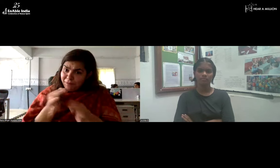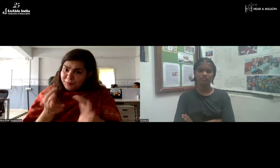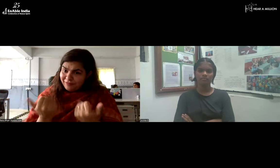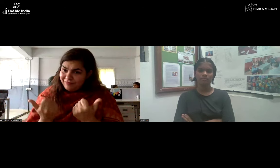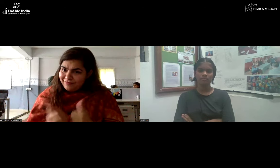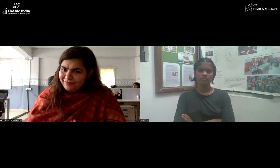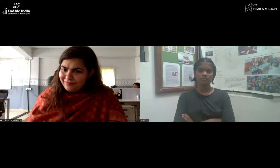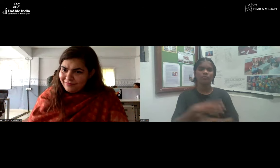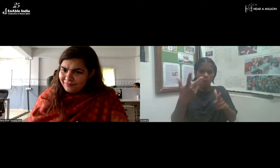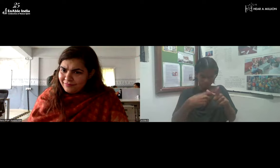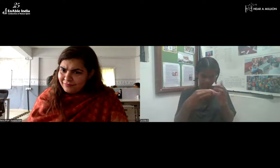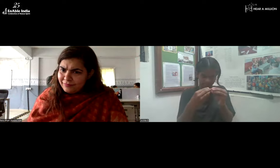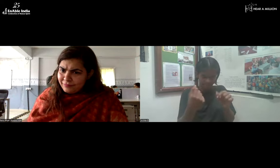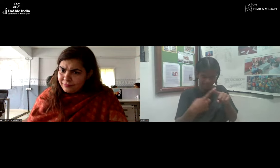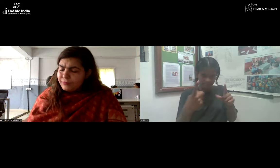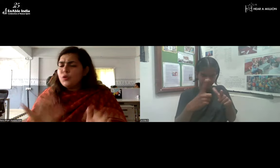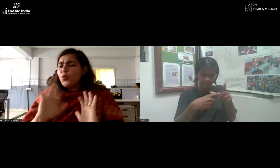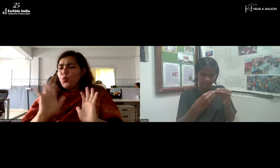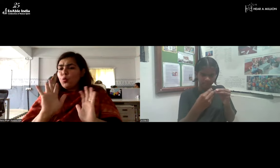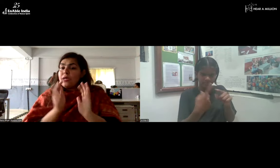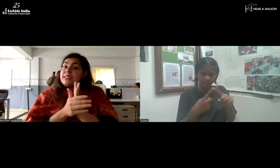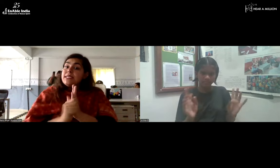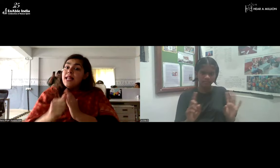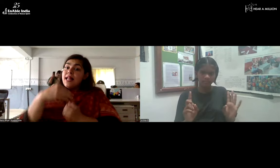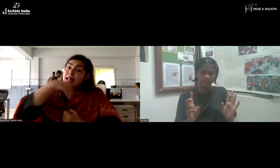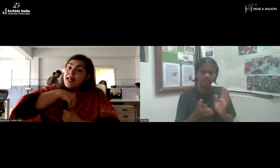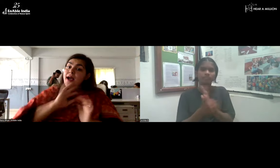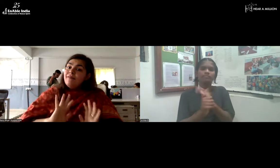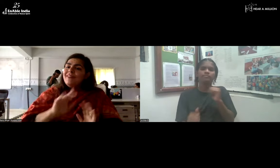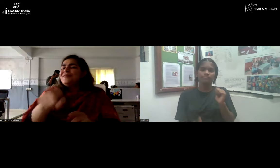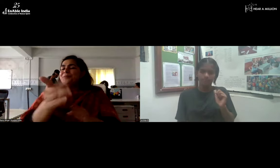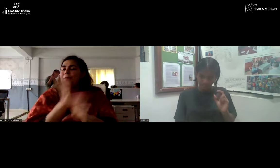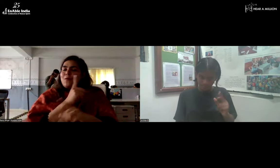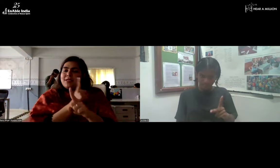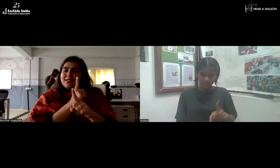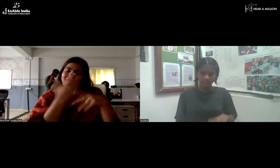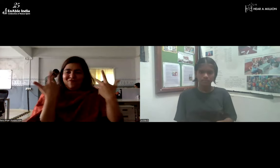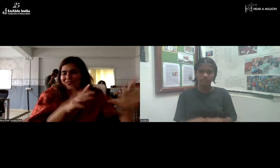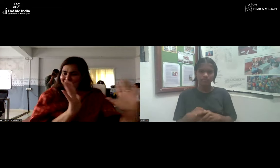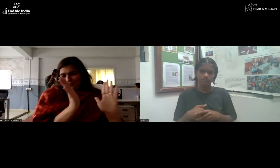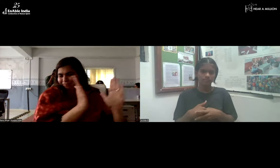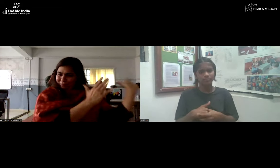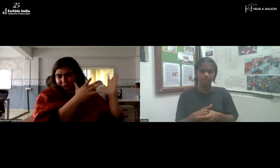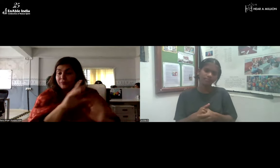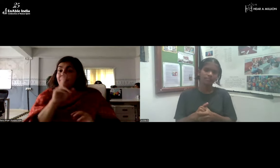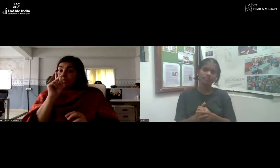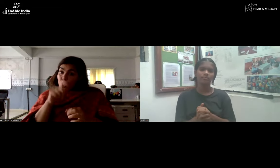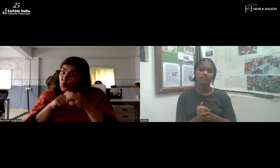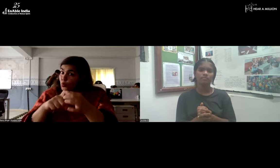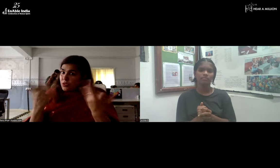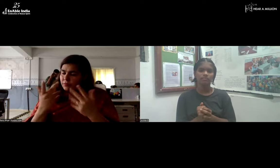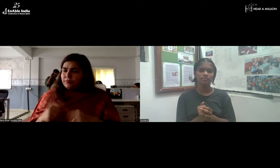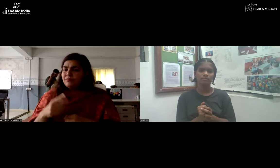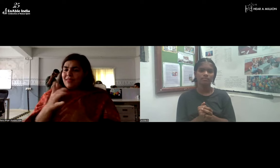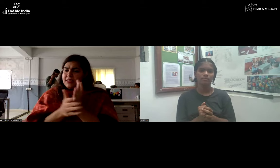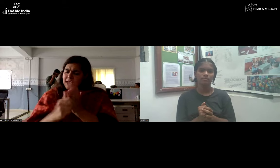us. He says like be confident, do not give up. And Rajesh Keetkar also. So MBM News,